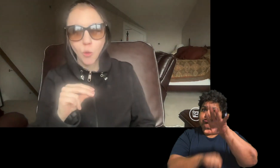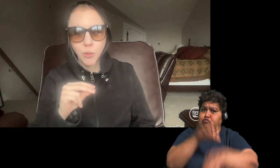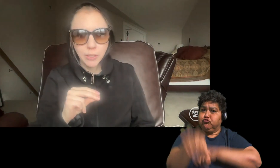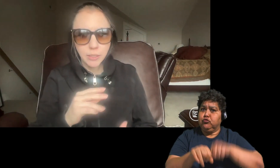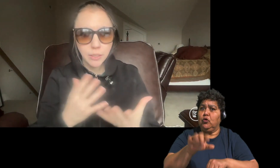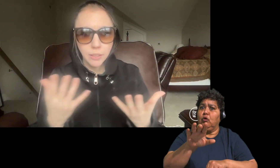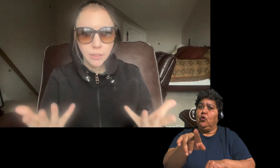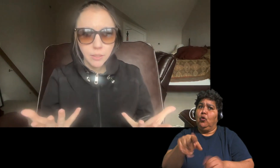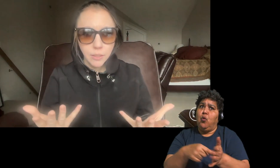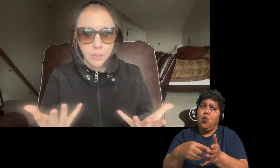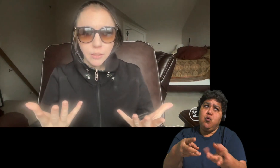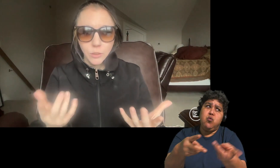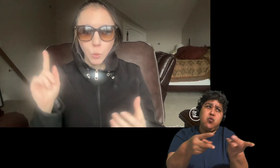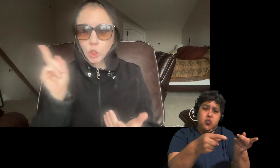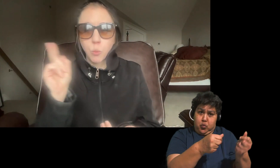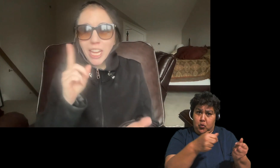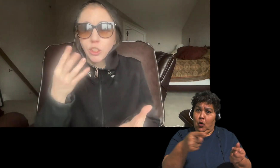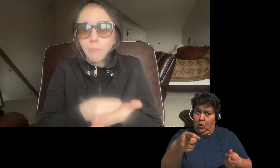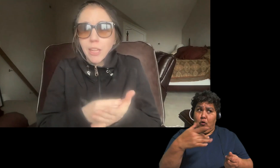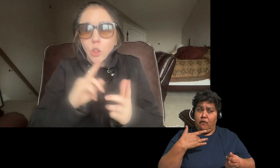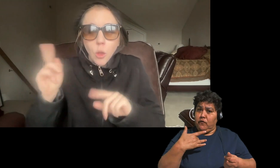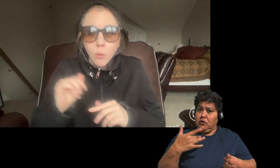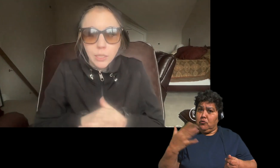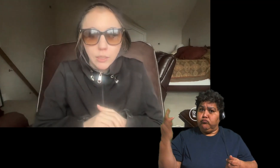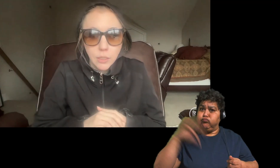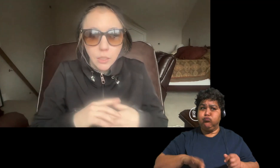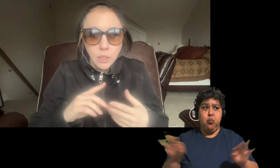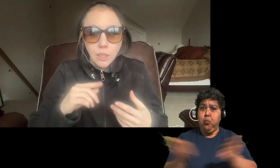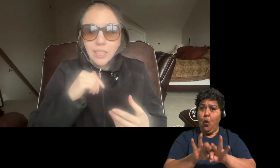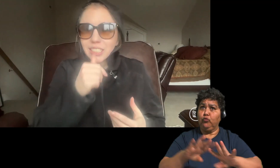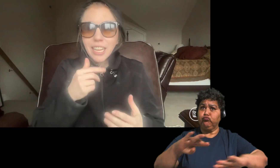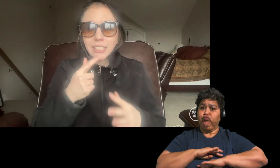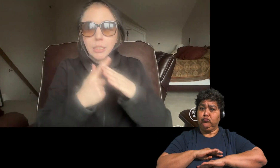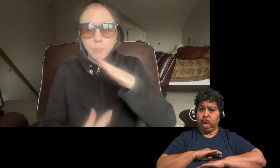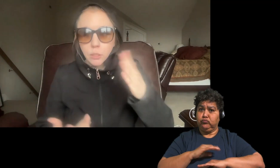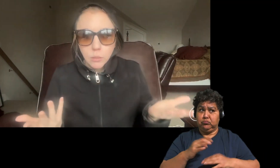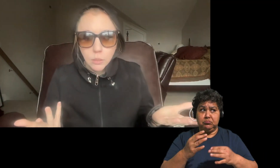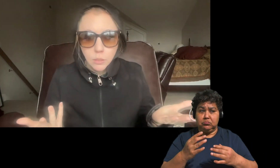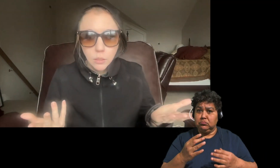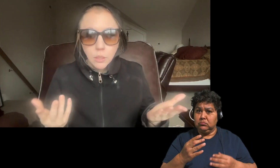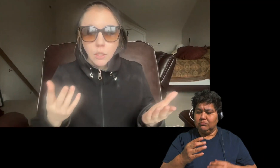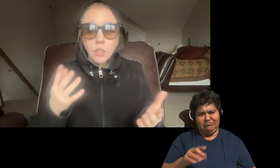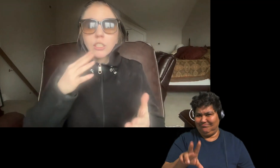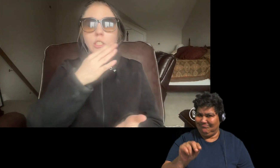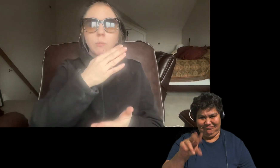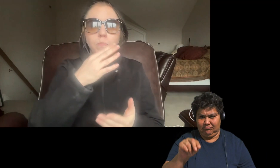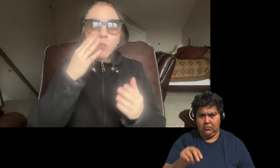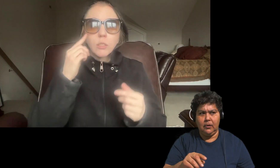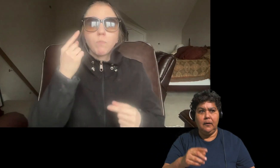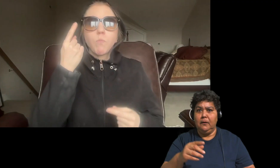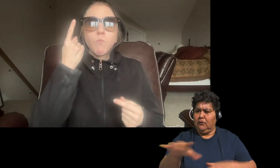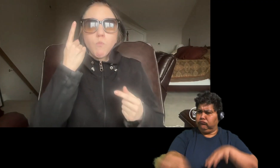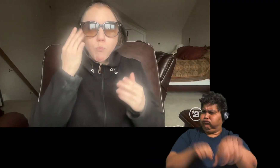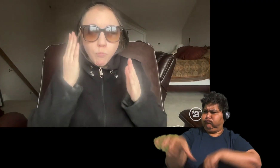I mean, most people would say probably not. Like, so where is the money going? It's not just vanishing into thin